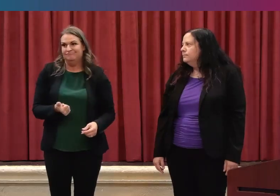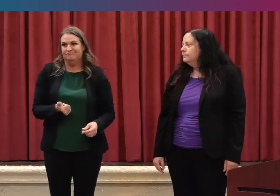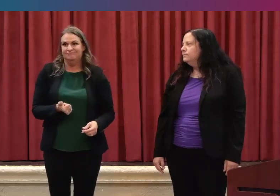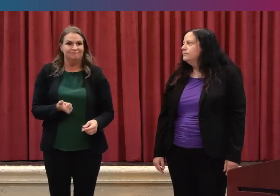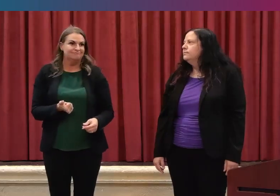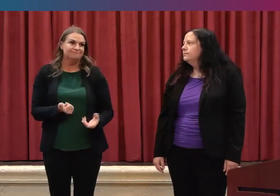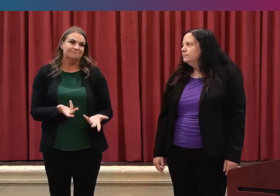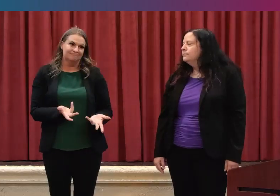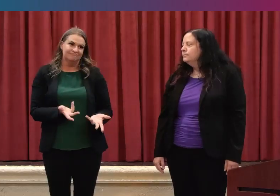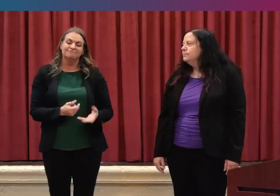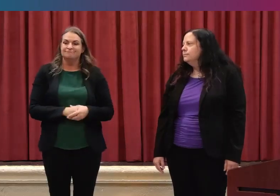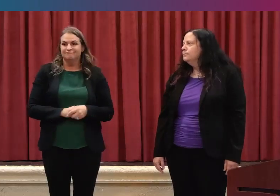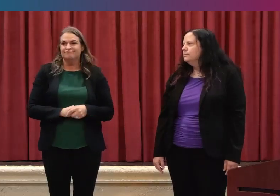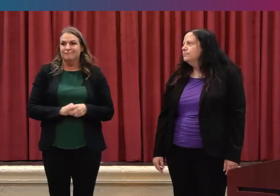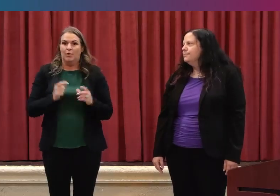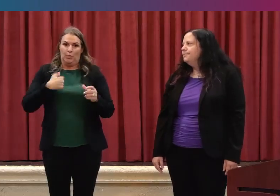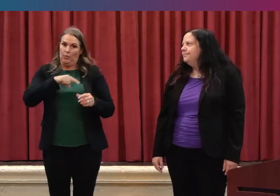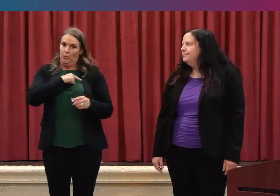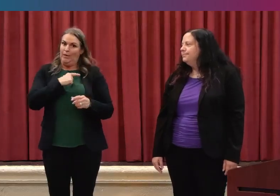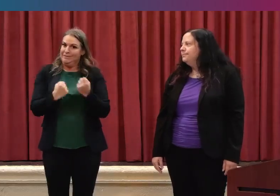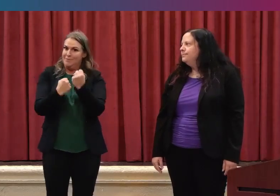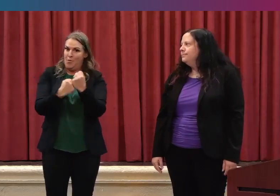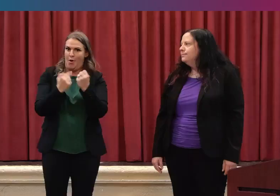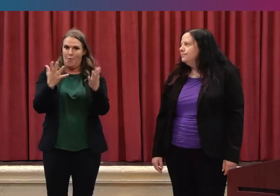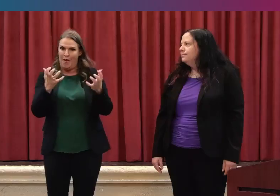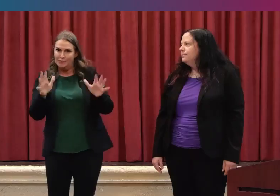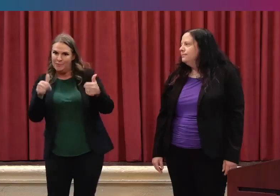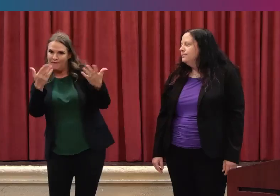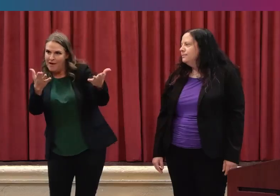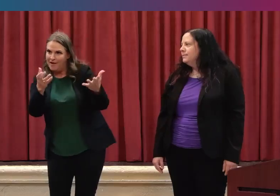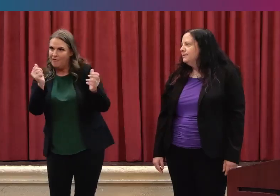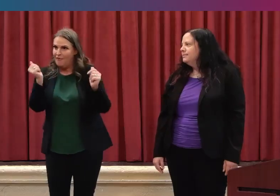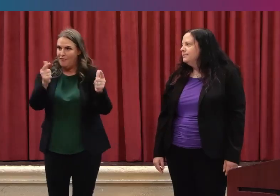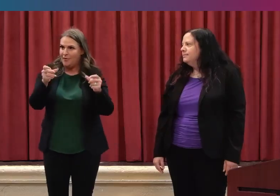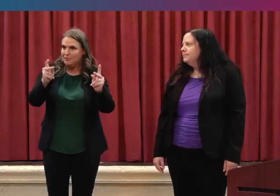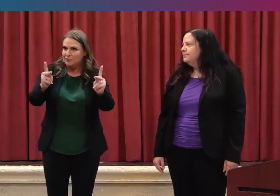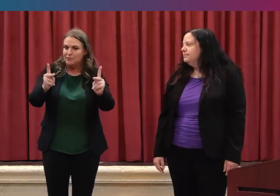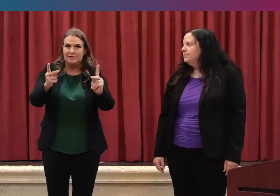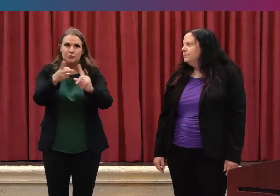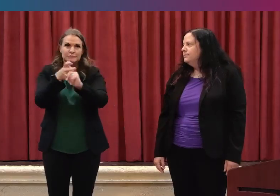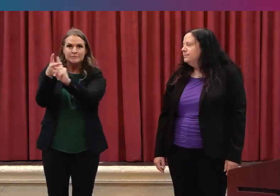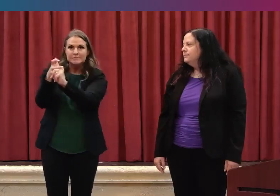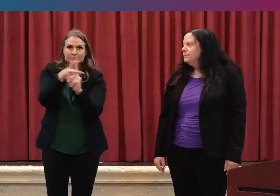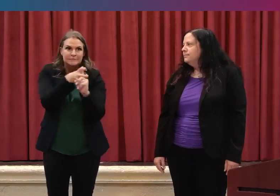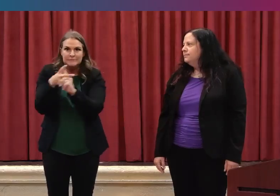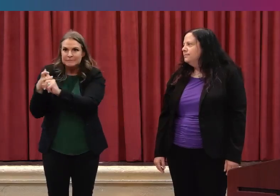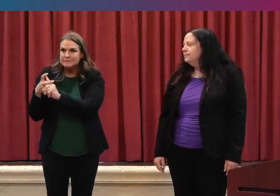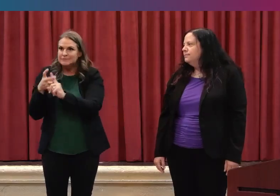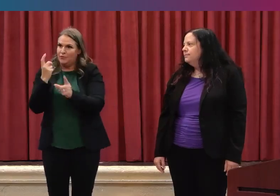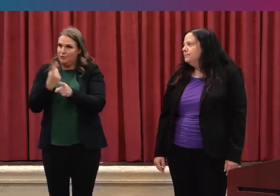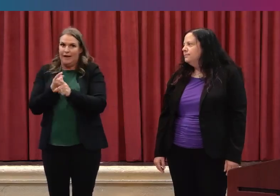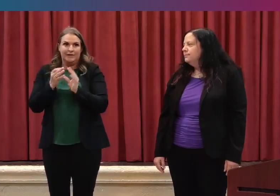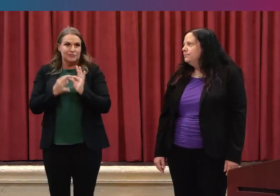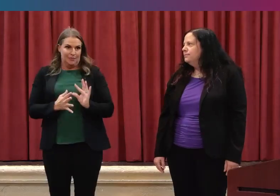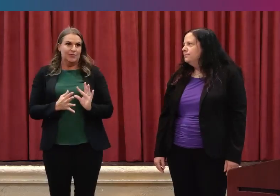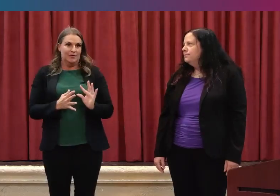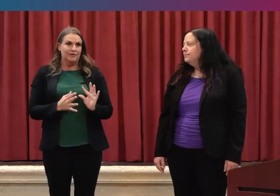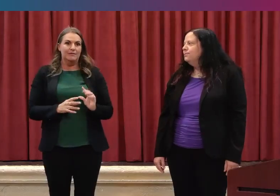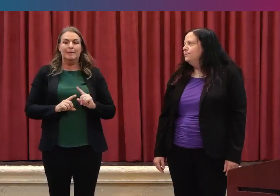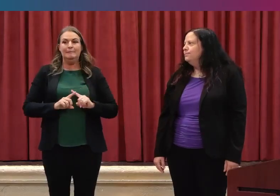But what makes it tricky is it's the interpreter, the independent contractor, who makes the final acceptance of the job. So we have to make sure that